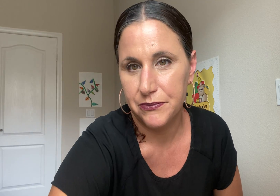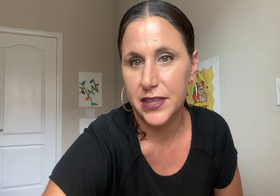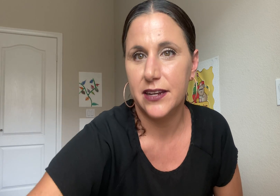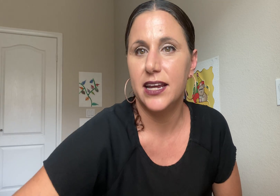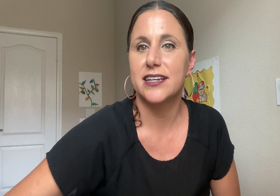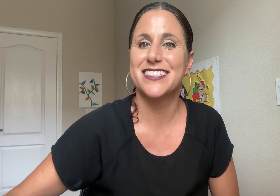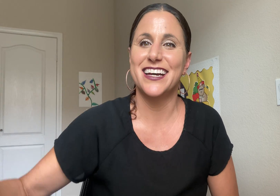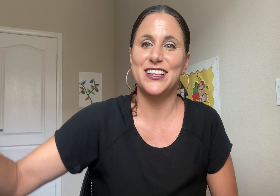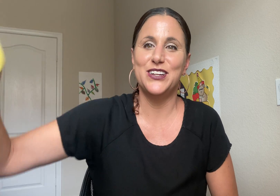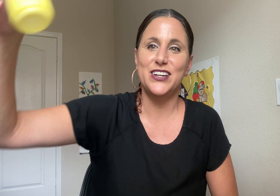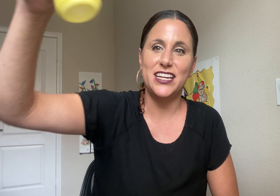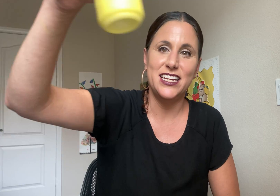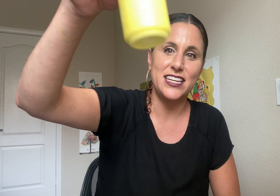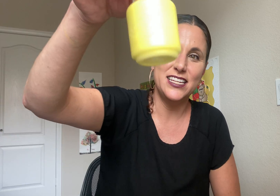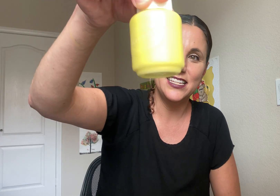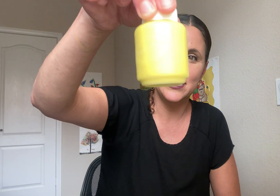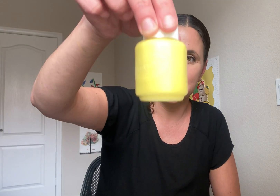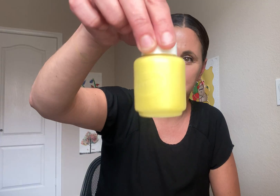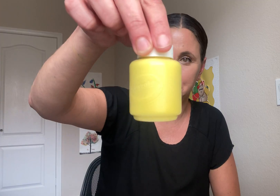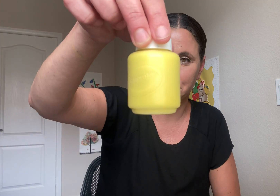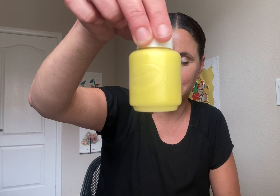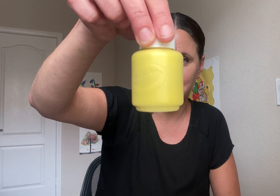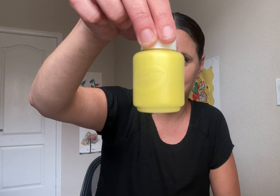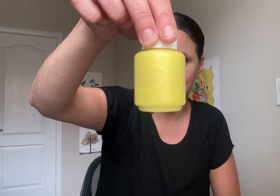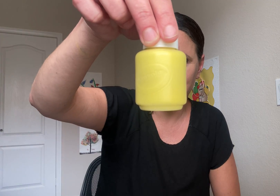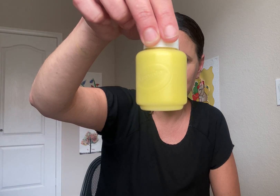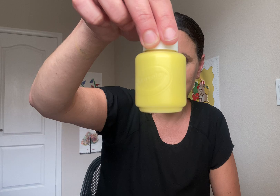The next color is,